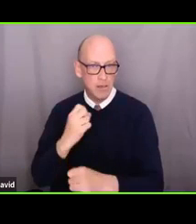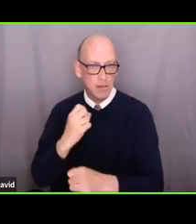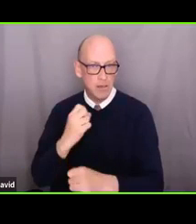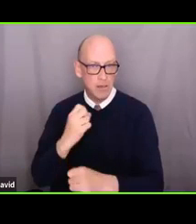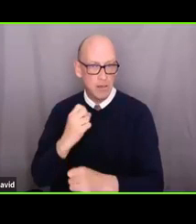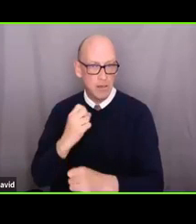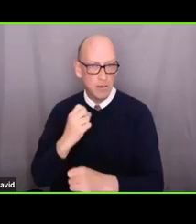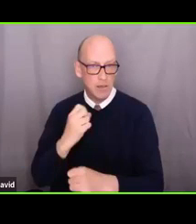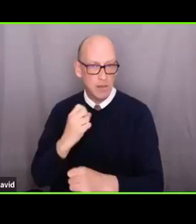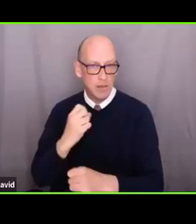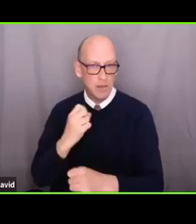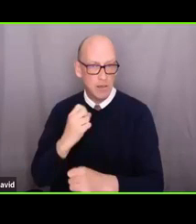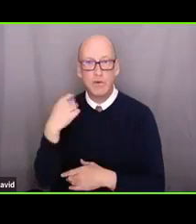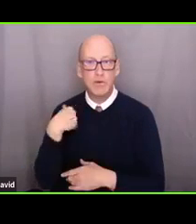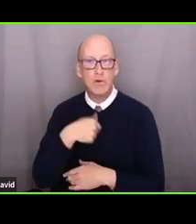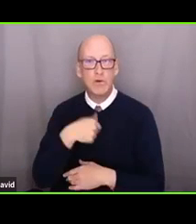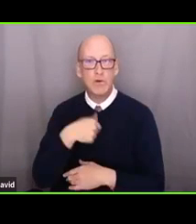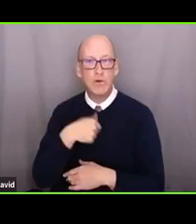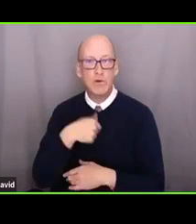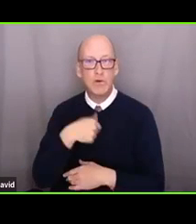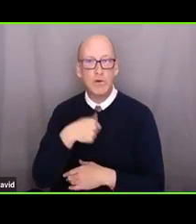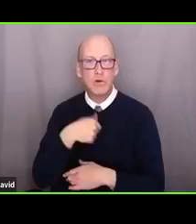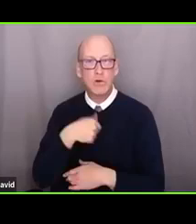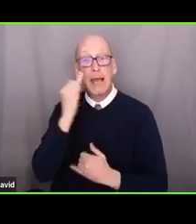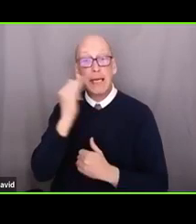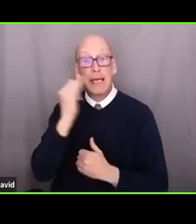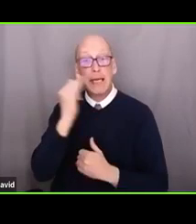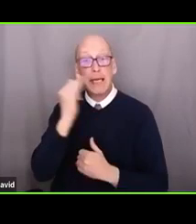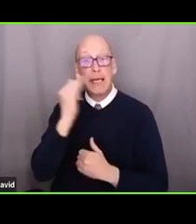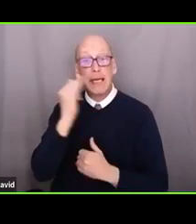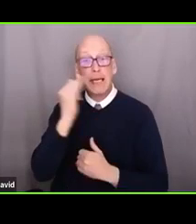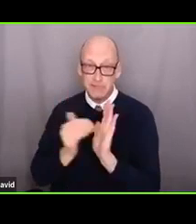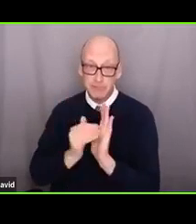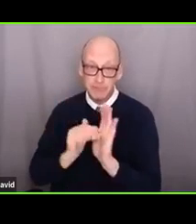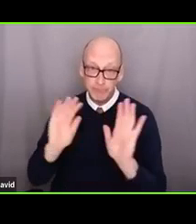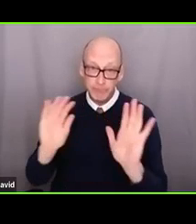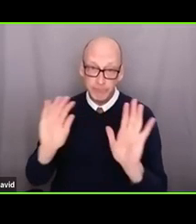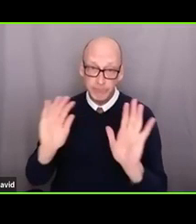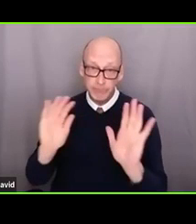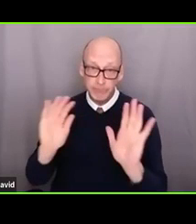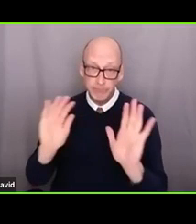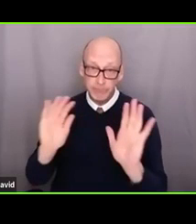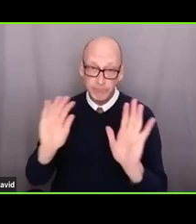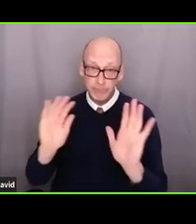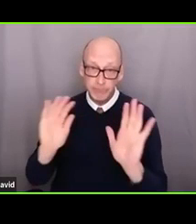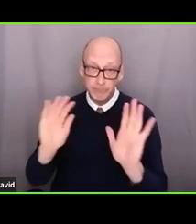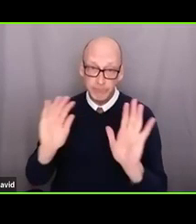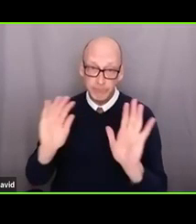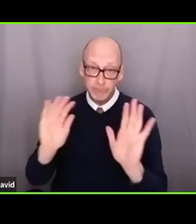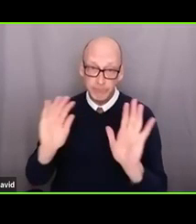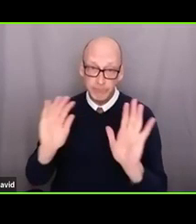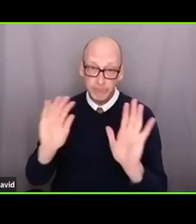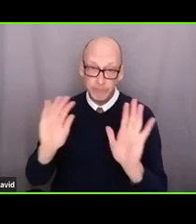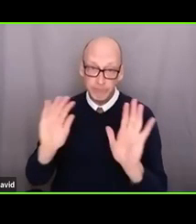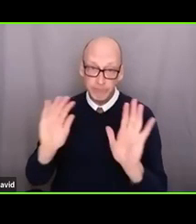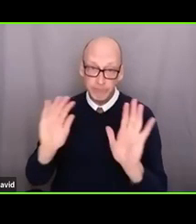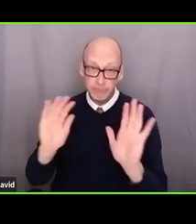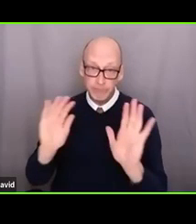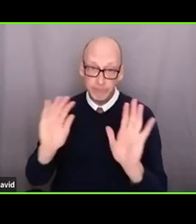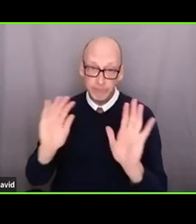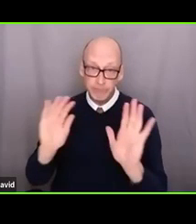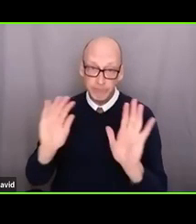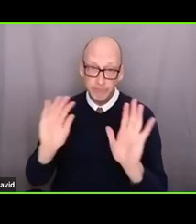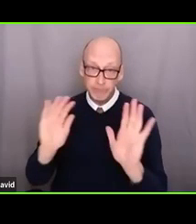The idea here is, again, we're now going to be inspecting for those typical